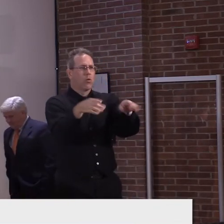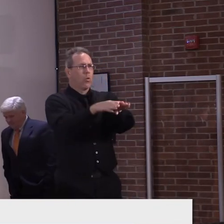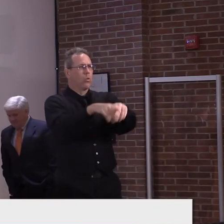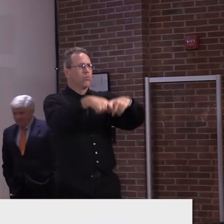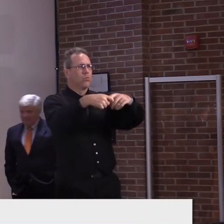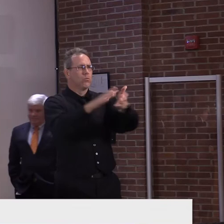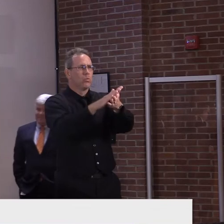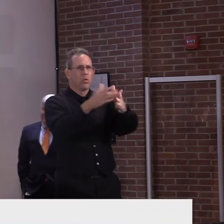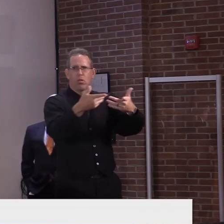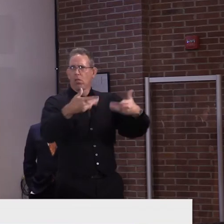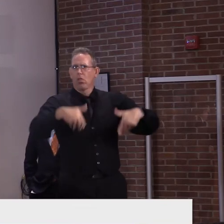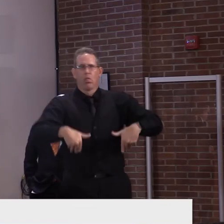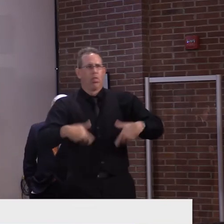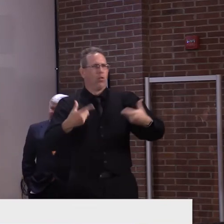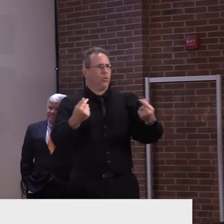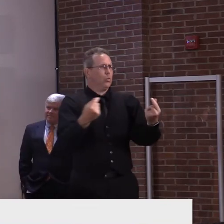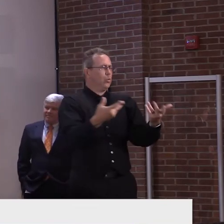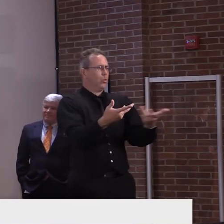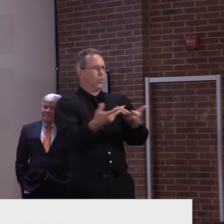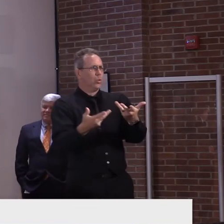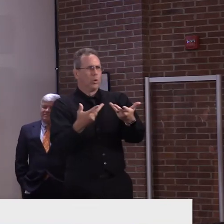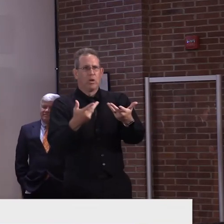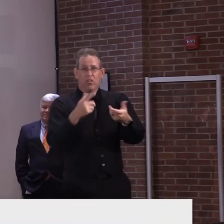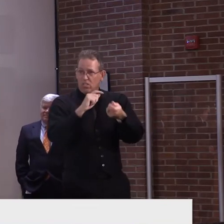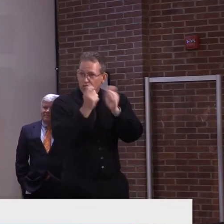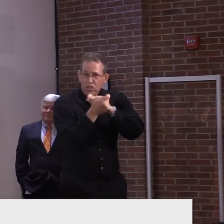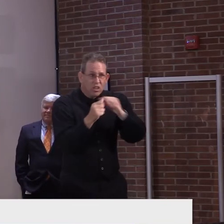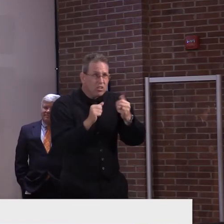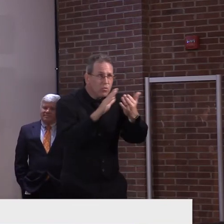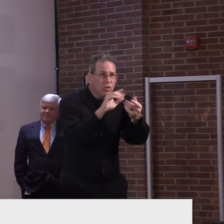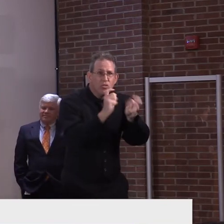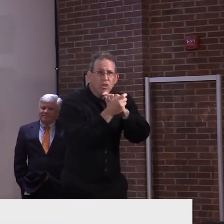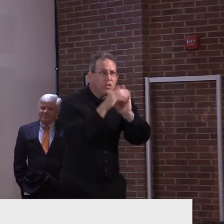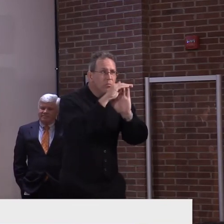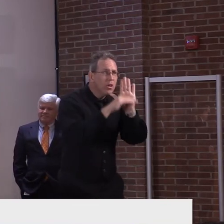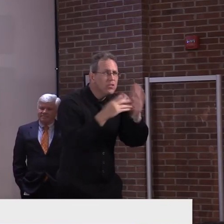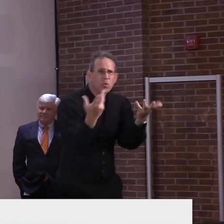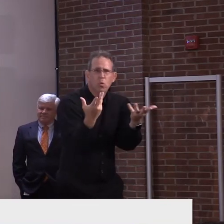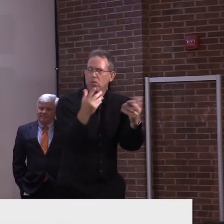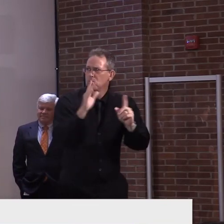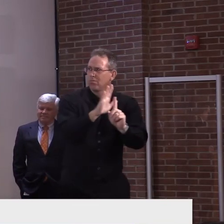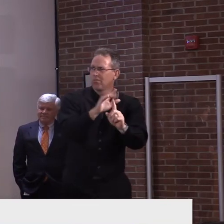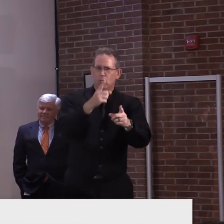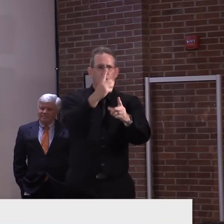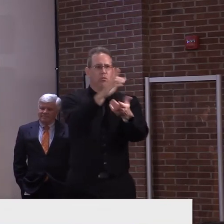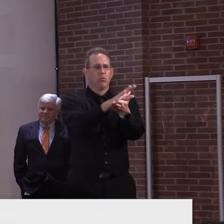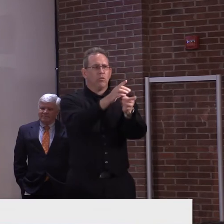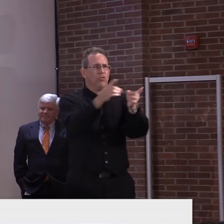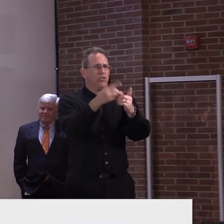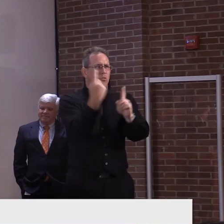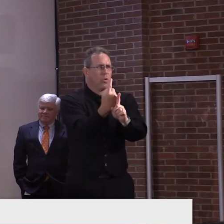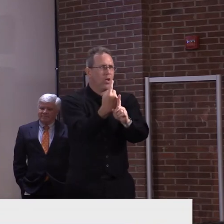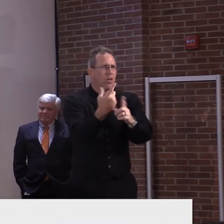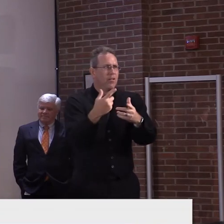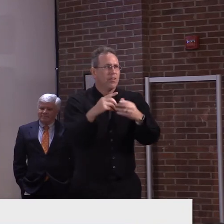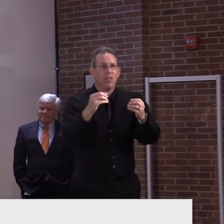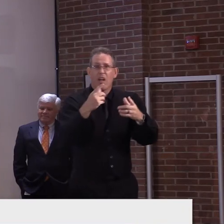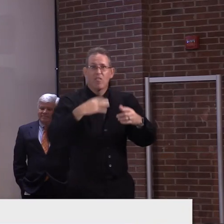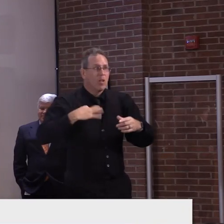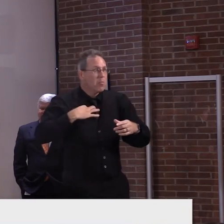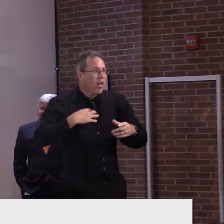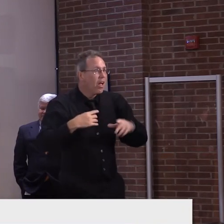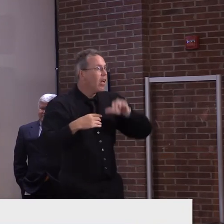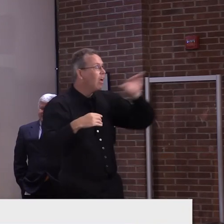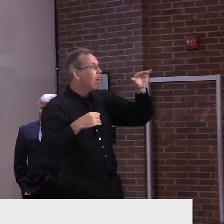to remote learning at this point, because they have to separately apply for a waiver and don't have a guarantee that they